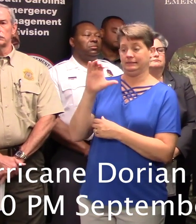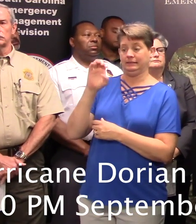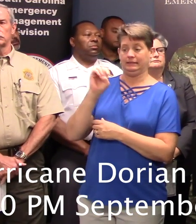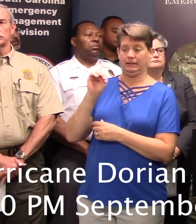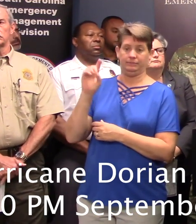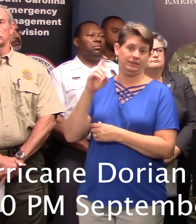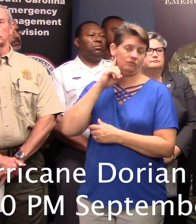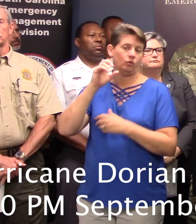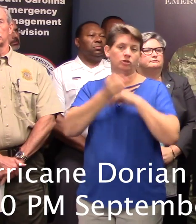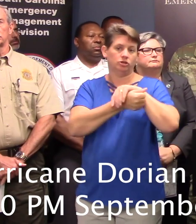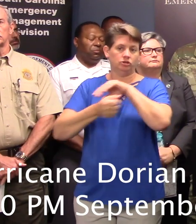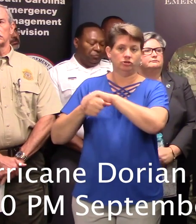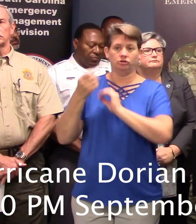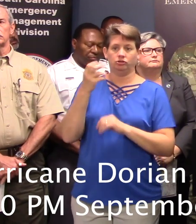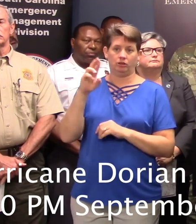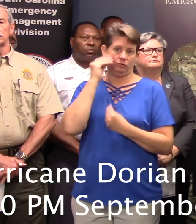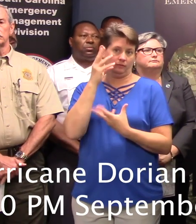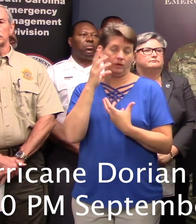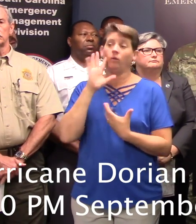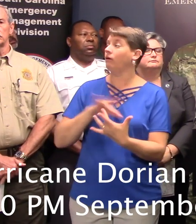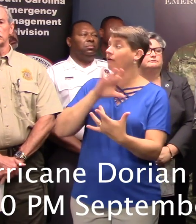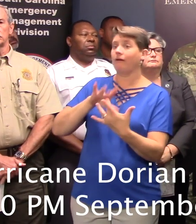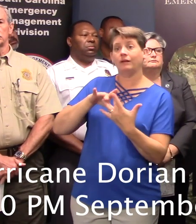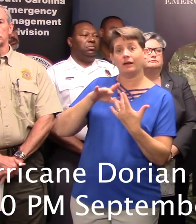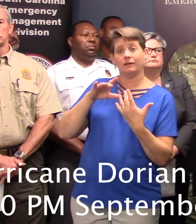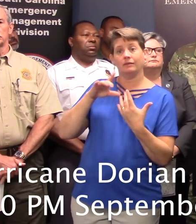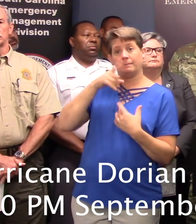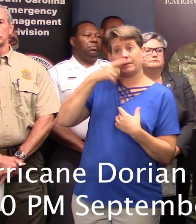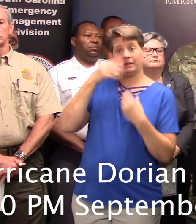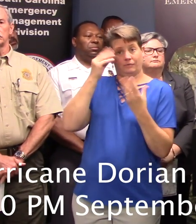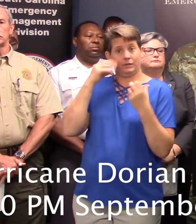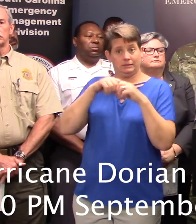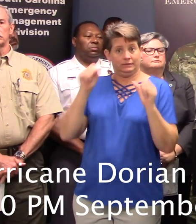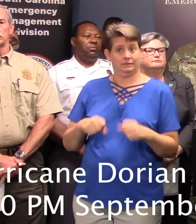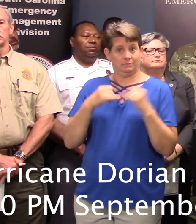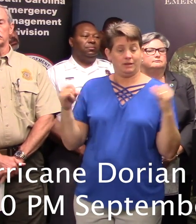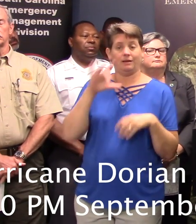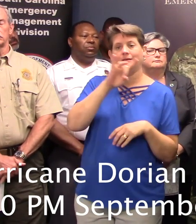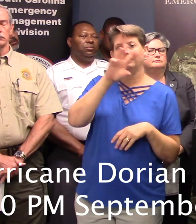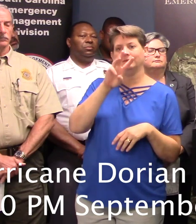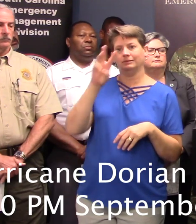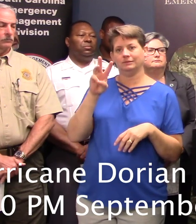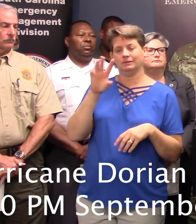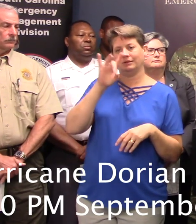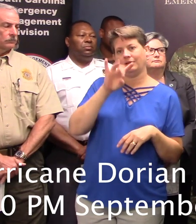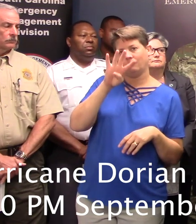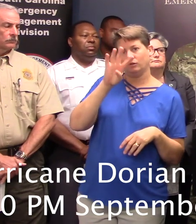.org. You may also contact the public information phone system, line at 866-246